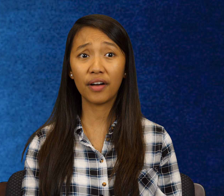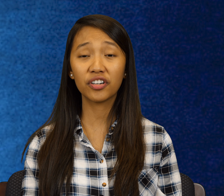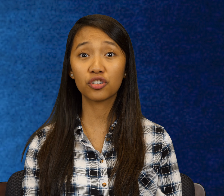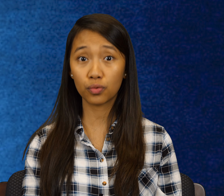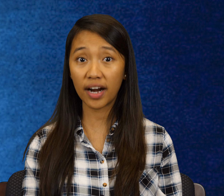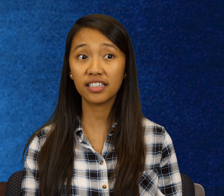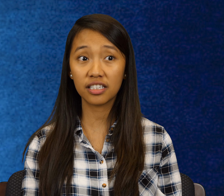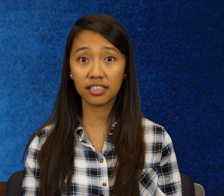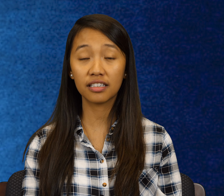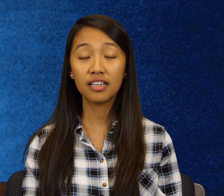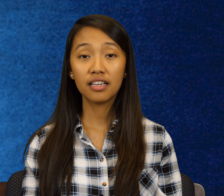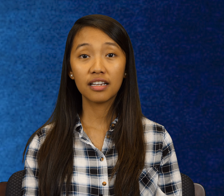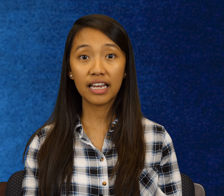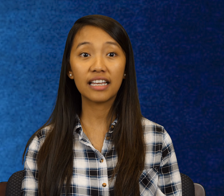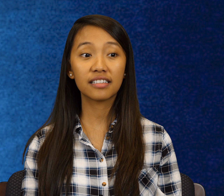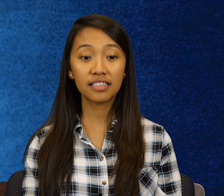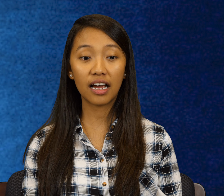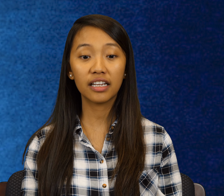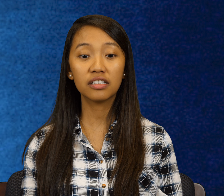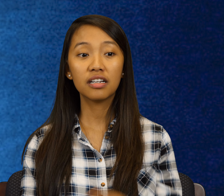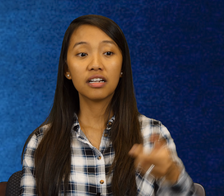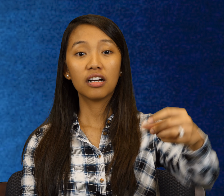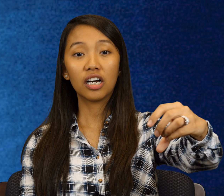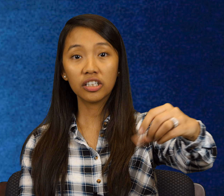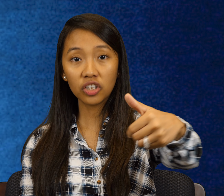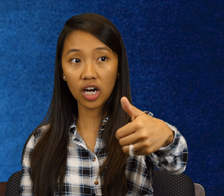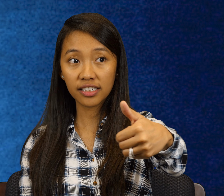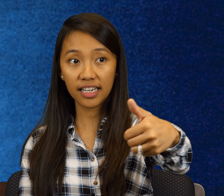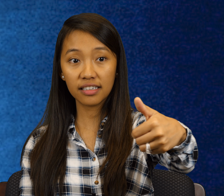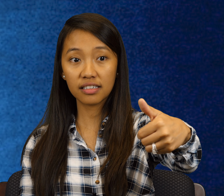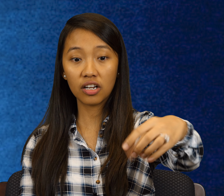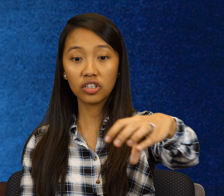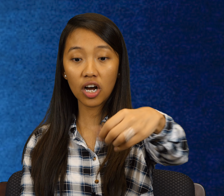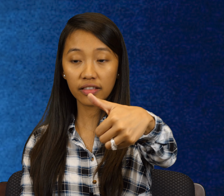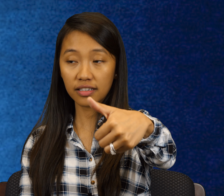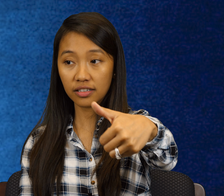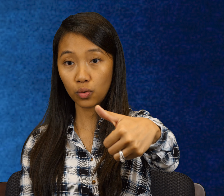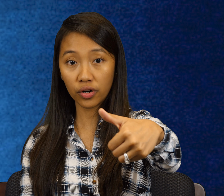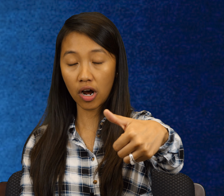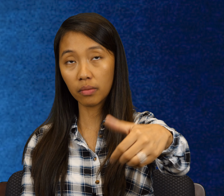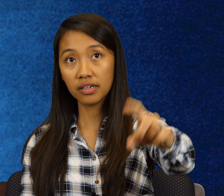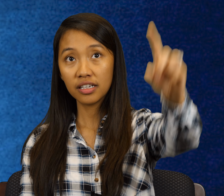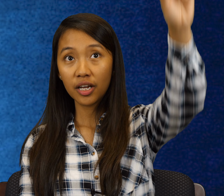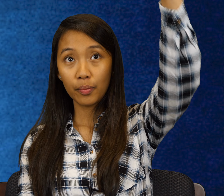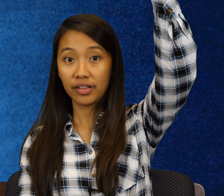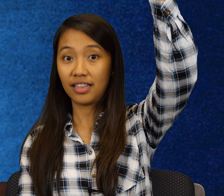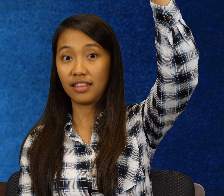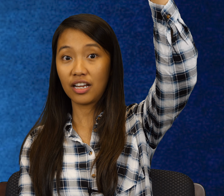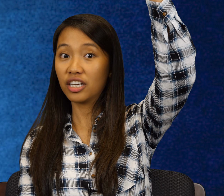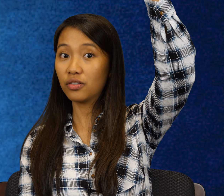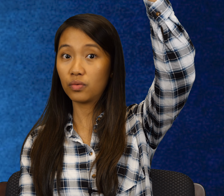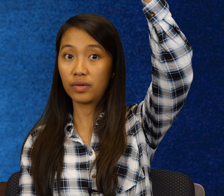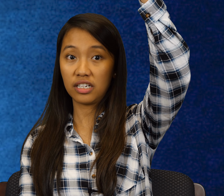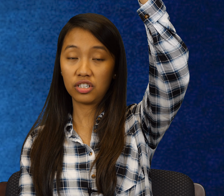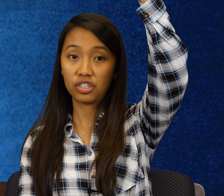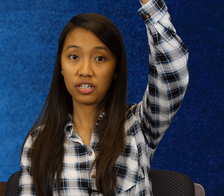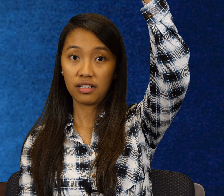whoever tried to get inside unlocked the doorknob, but they couldn't reach